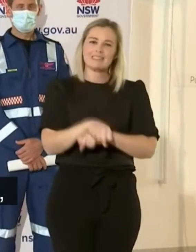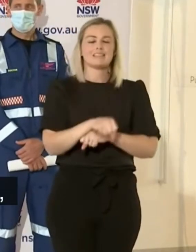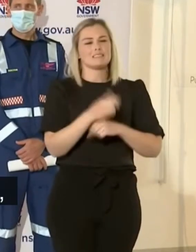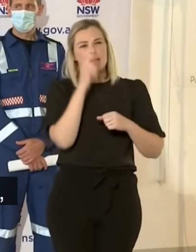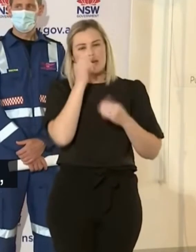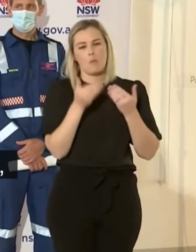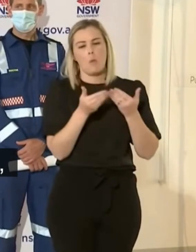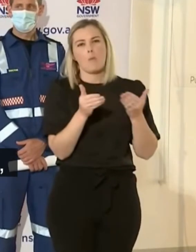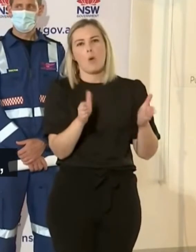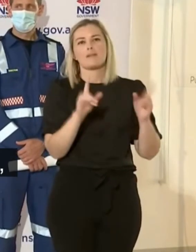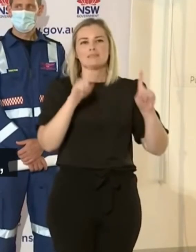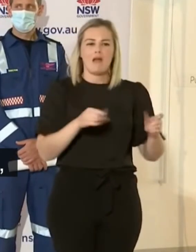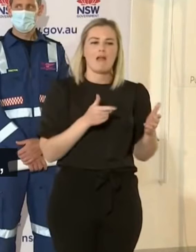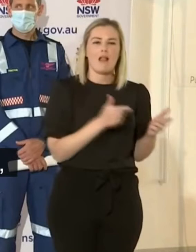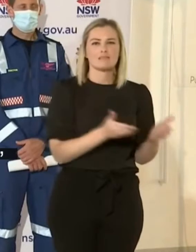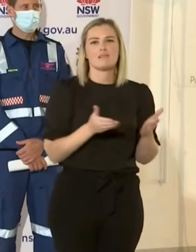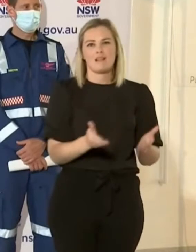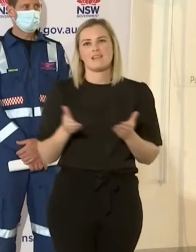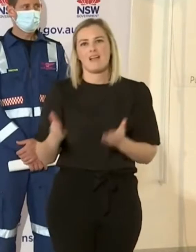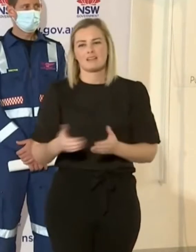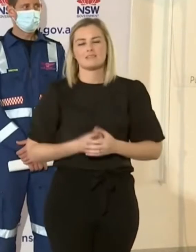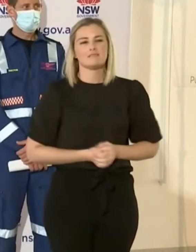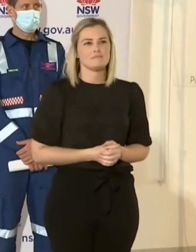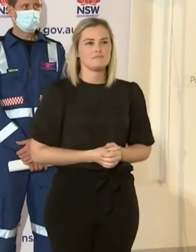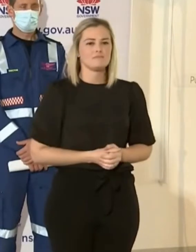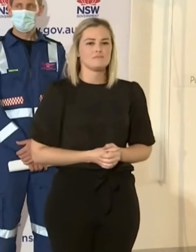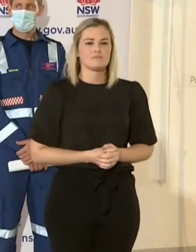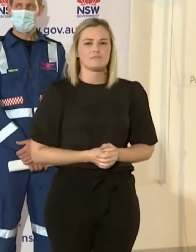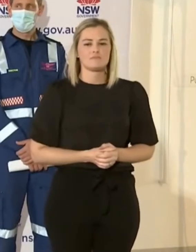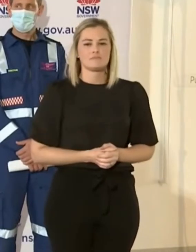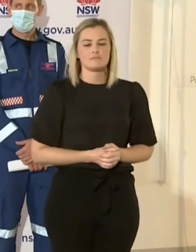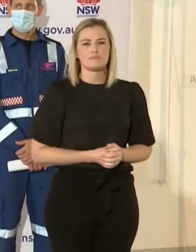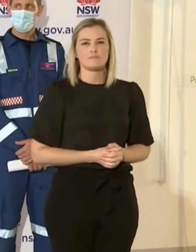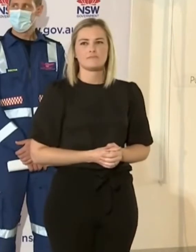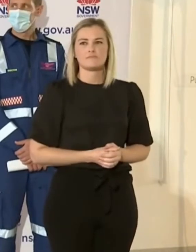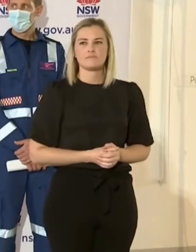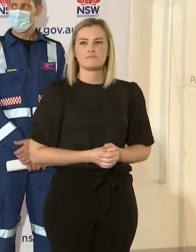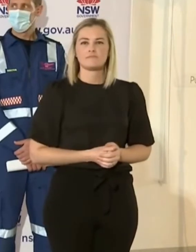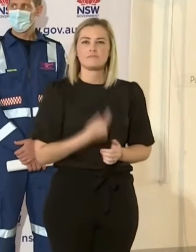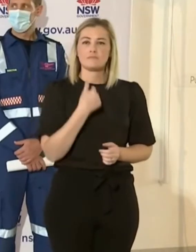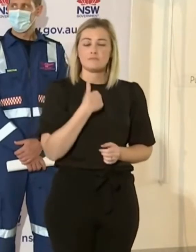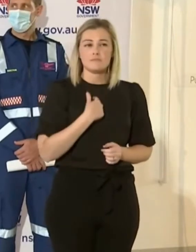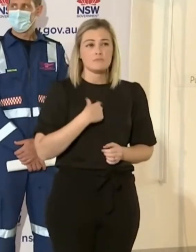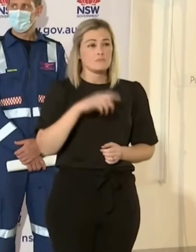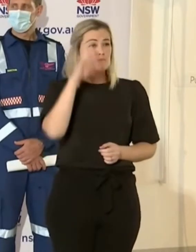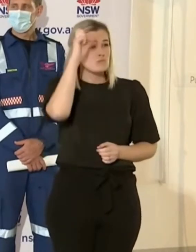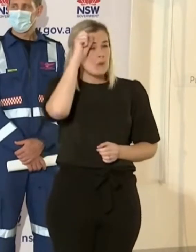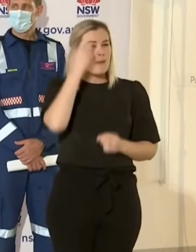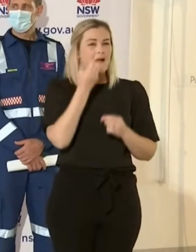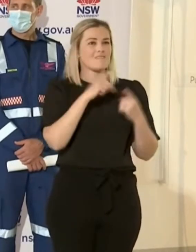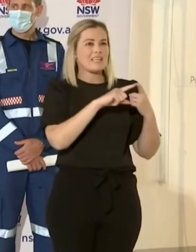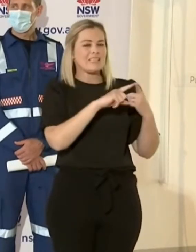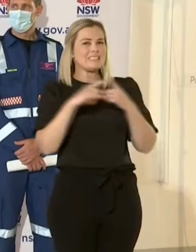be. Okay, can I just say on that, I mean, I'm not going to name it, but I do recollect in the eastern suburbs there was a